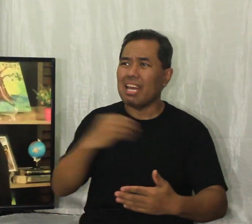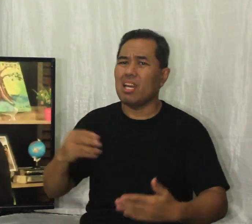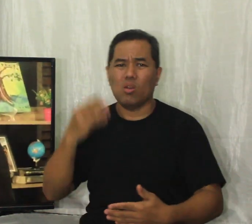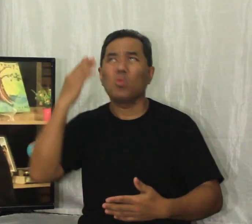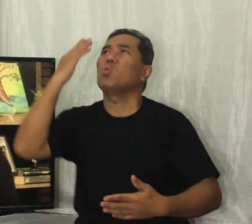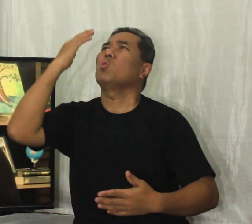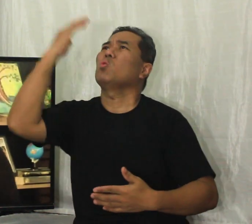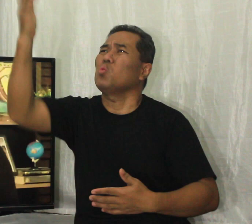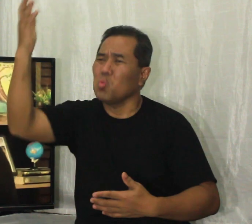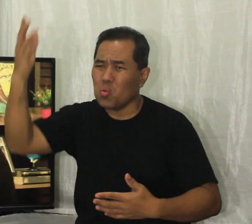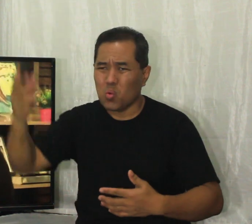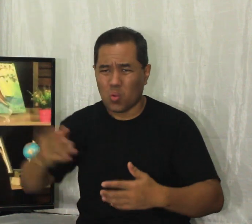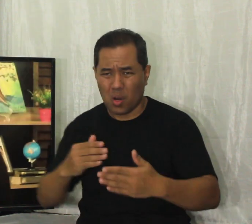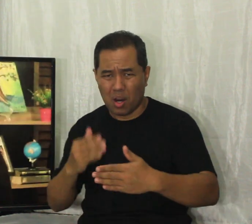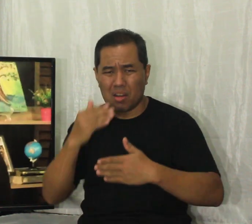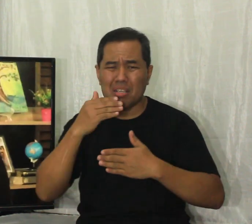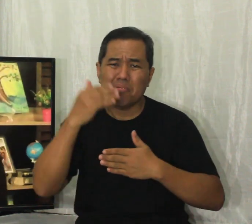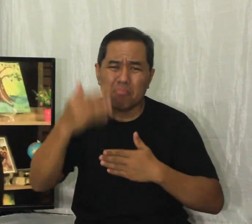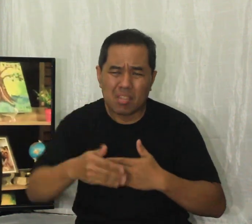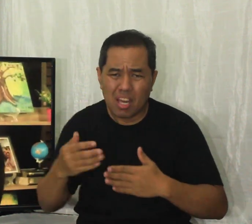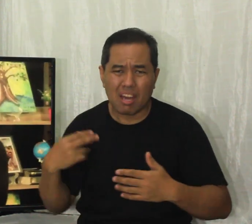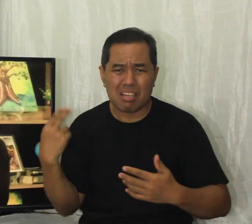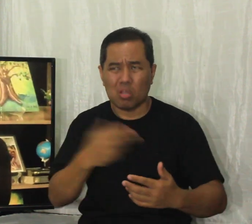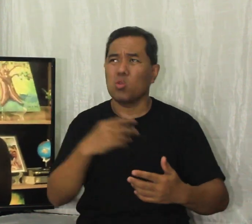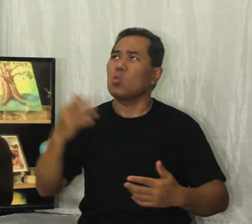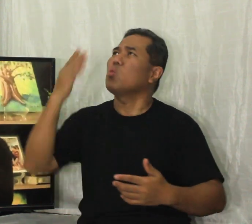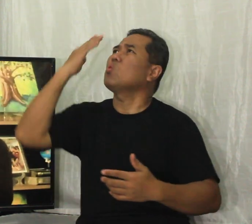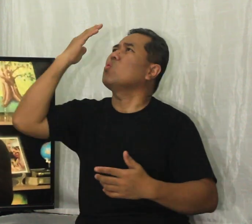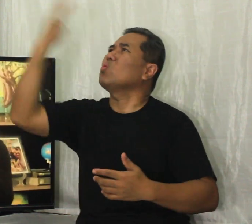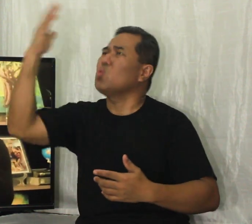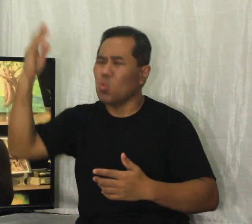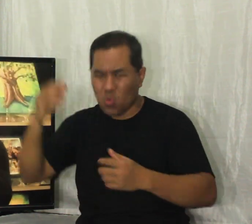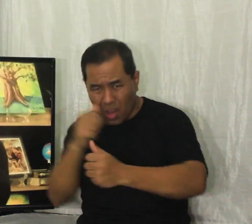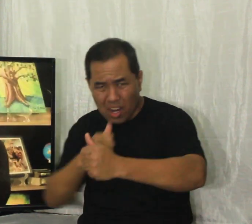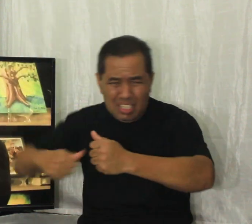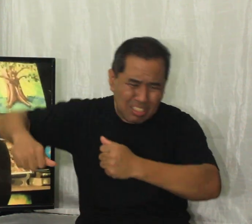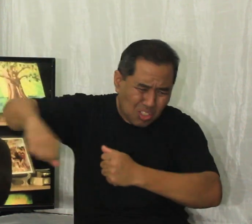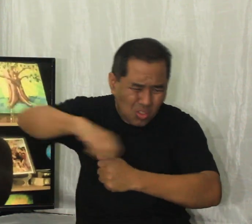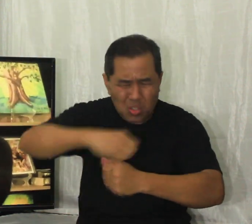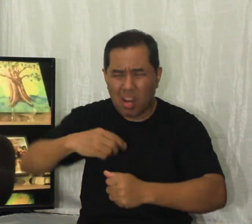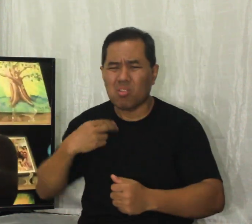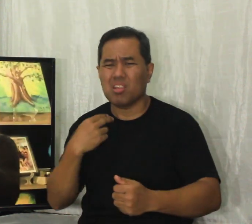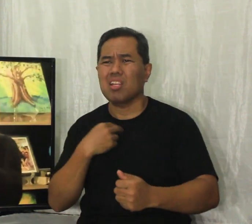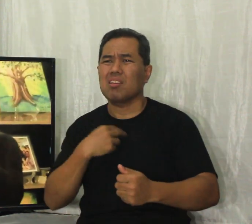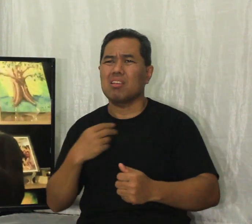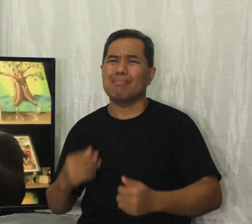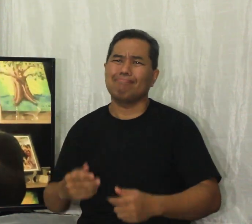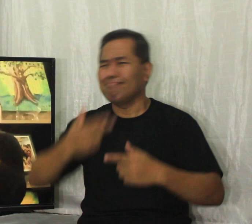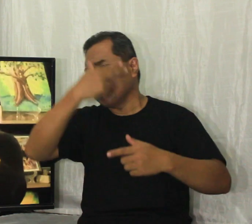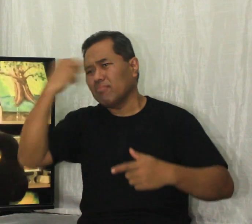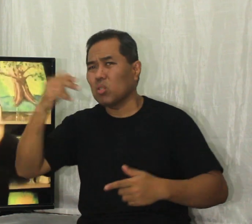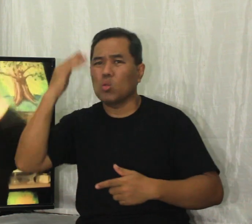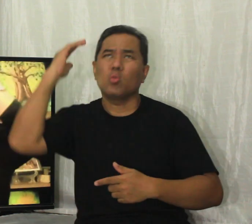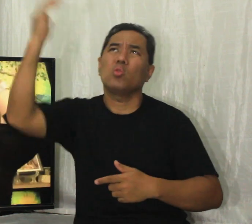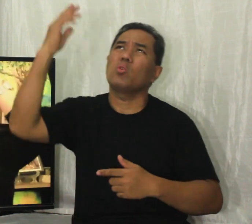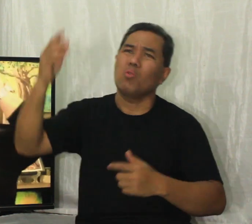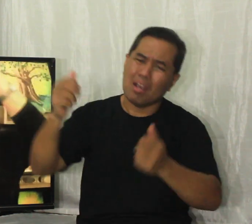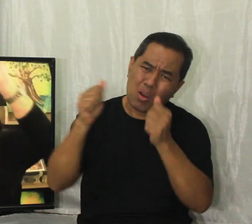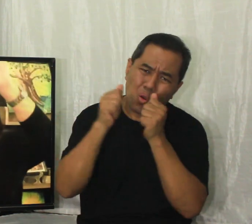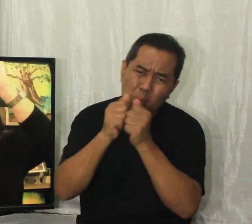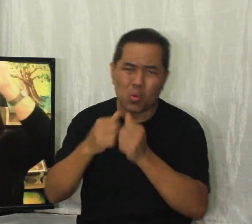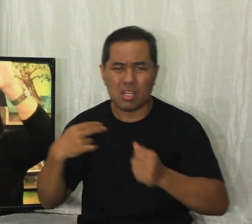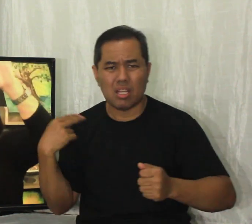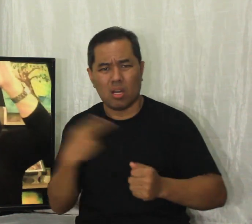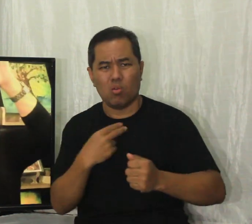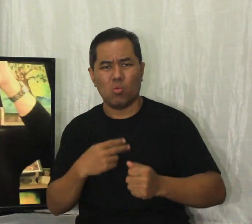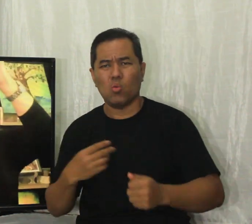are surrounding us. And you're going to fight for us. And because you are with us, Father, that is a